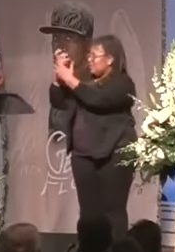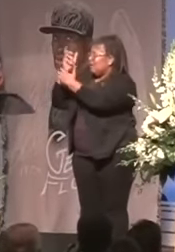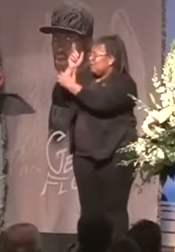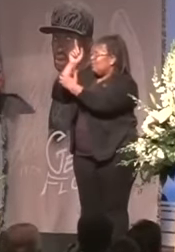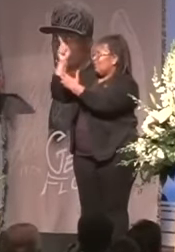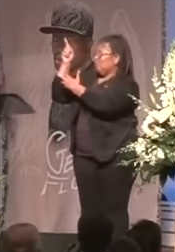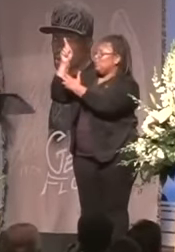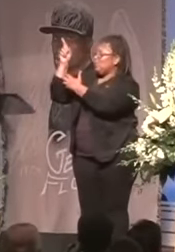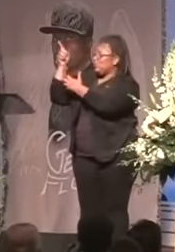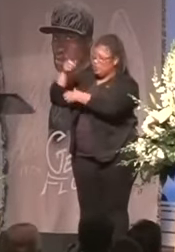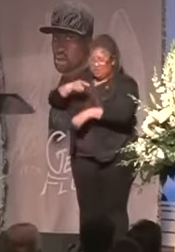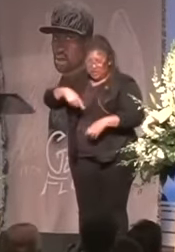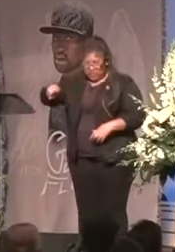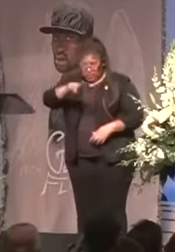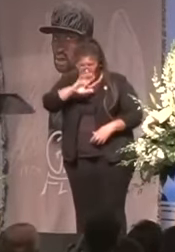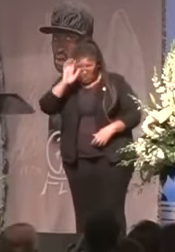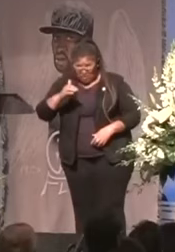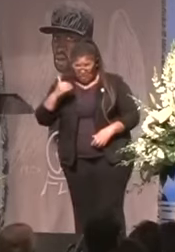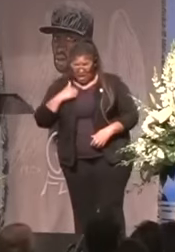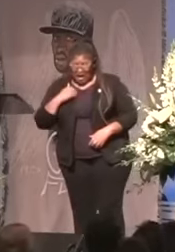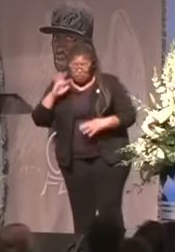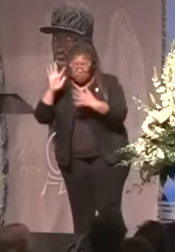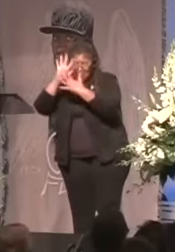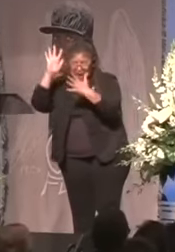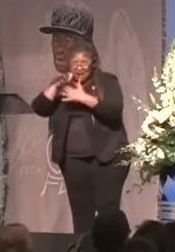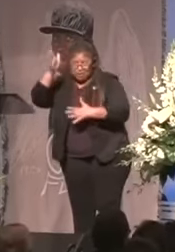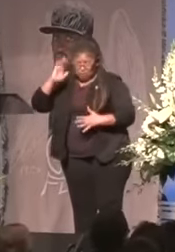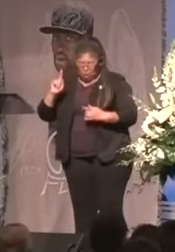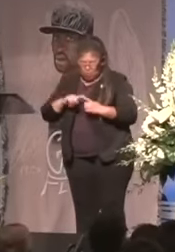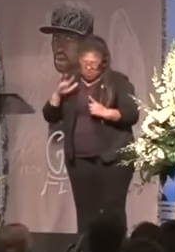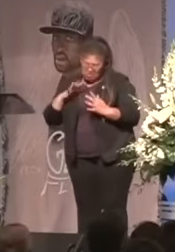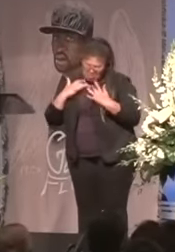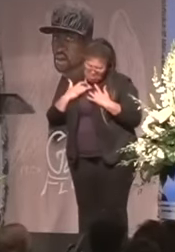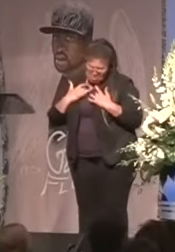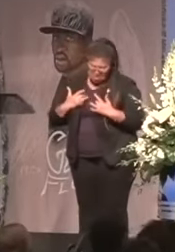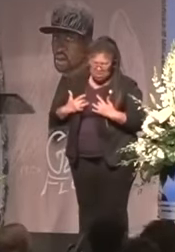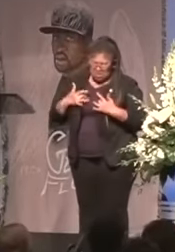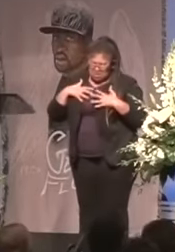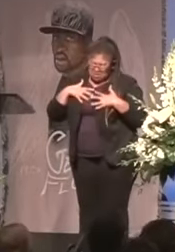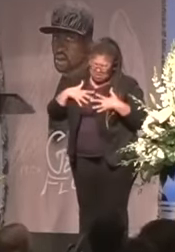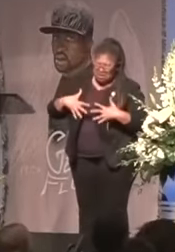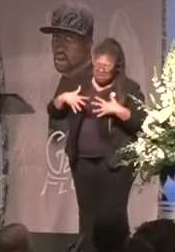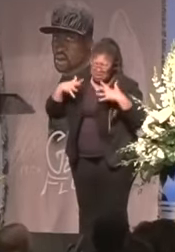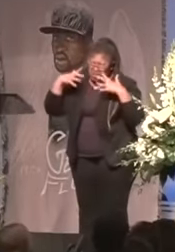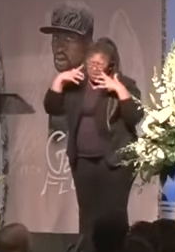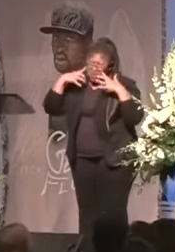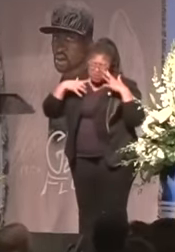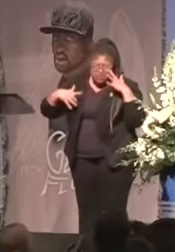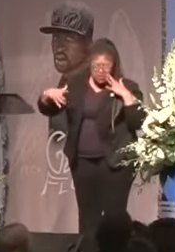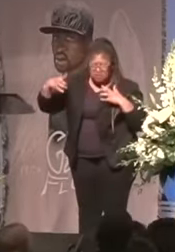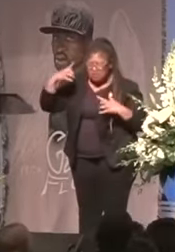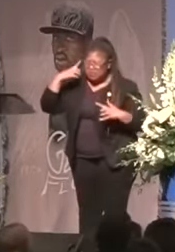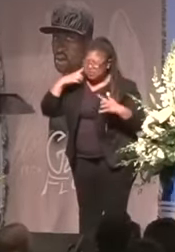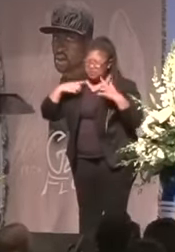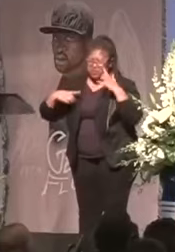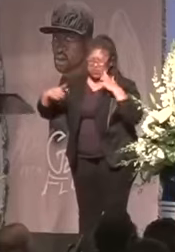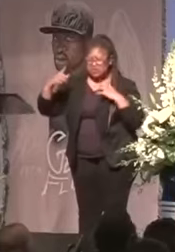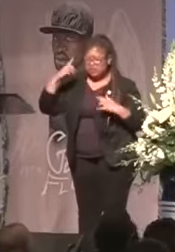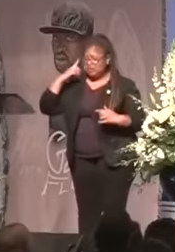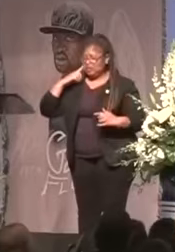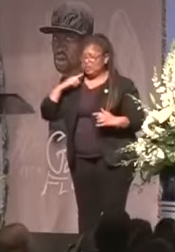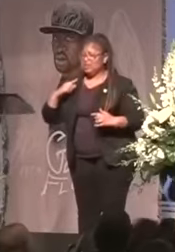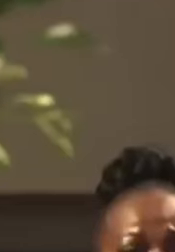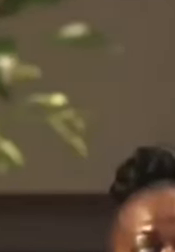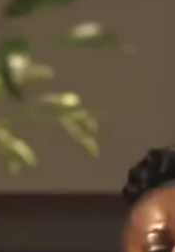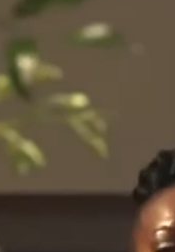Has anybody in here ever had to praise God when you were in the valley with tears in your eyes? Lorraine, take him to the valley.